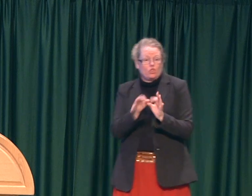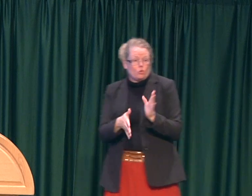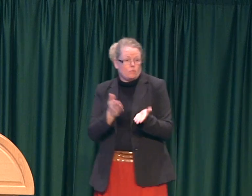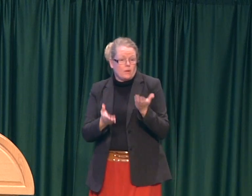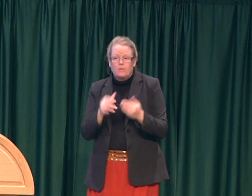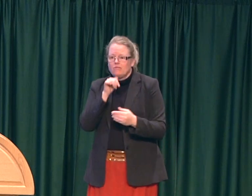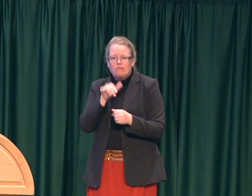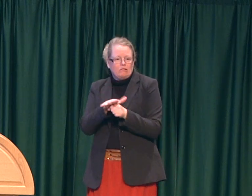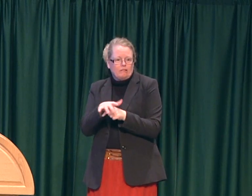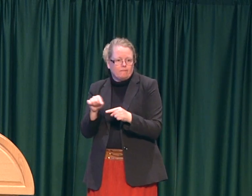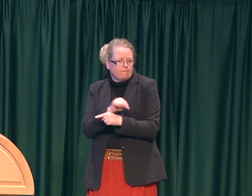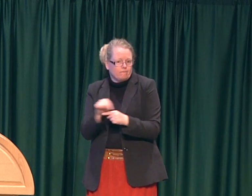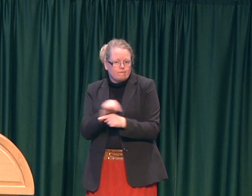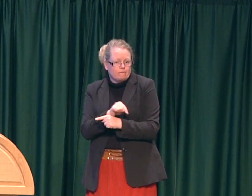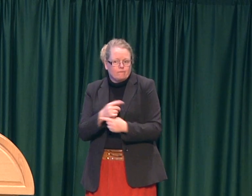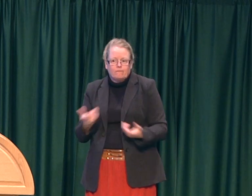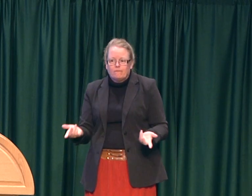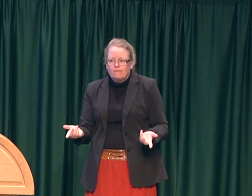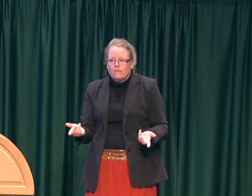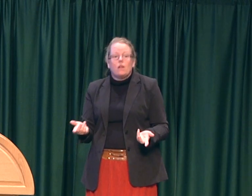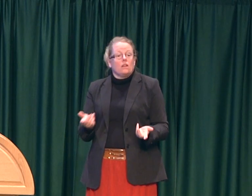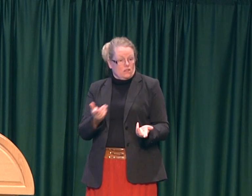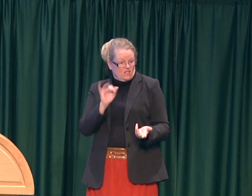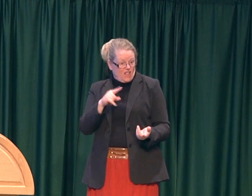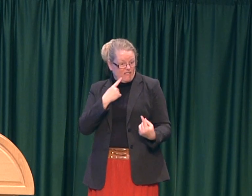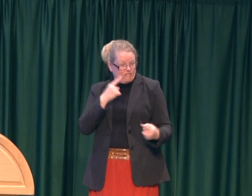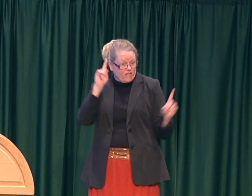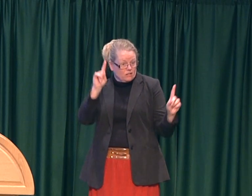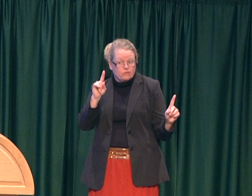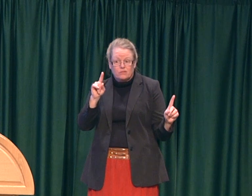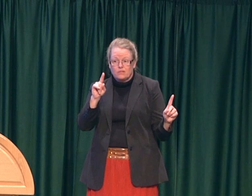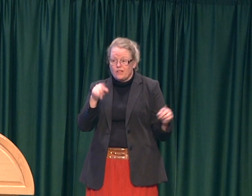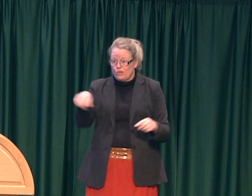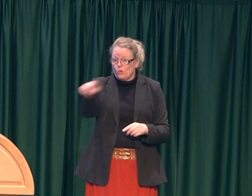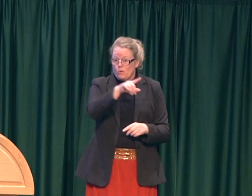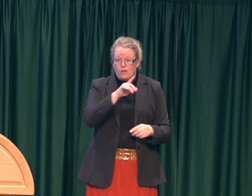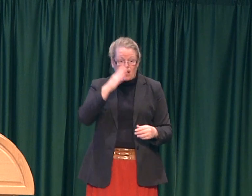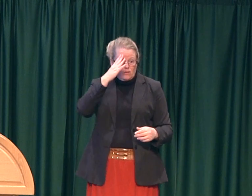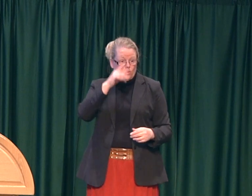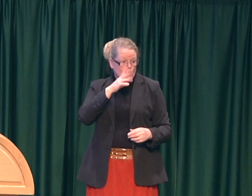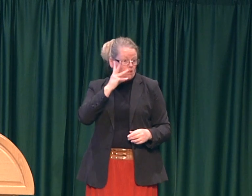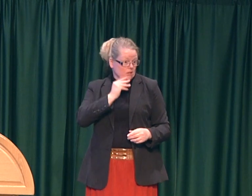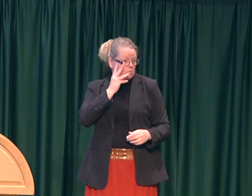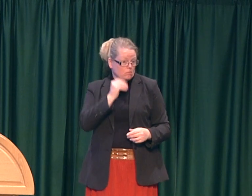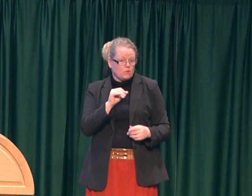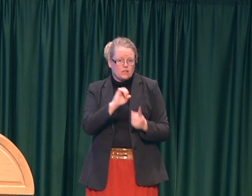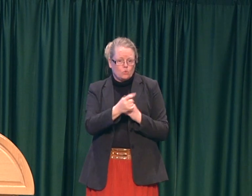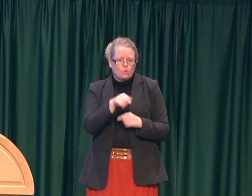Sometimes the interpreter just doesn't have the skills. Sometimes they don't have the training. And in those situations,